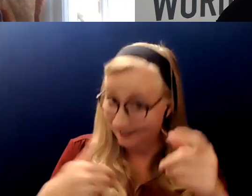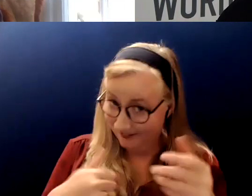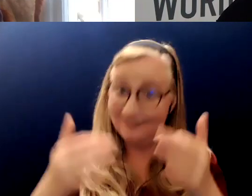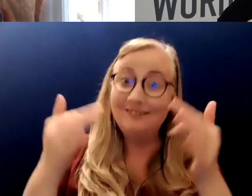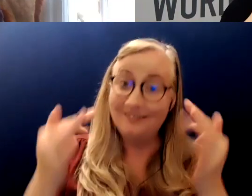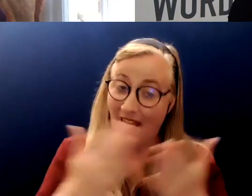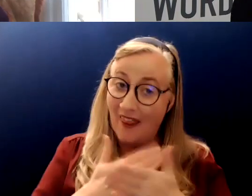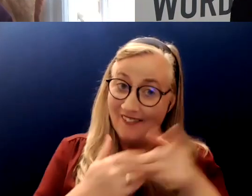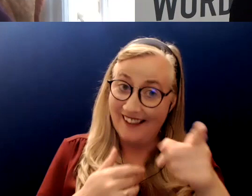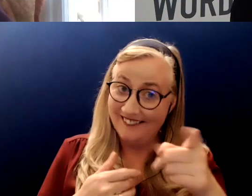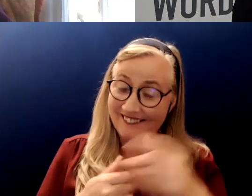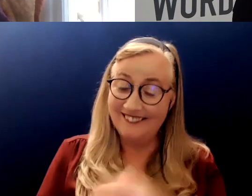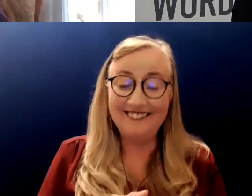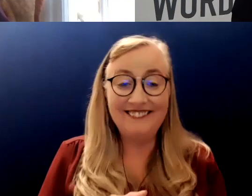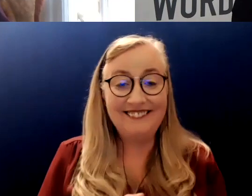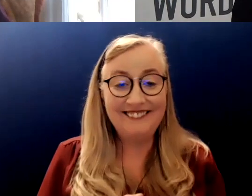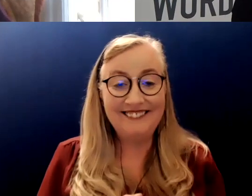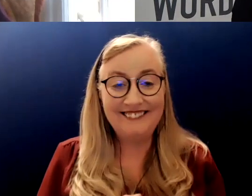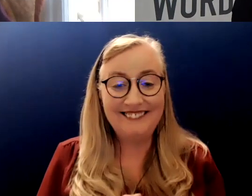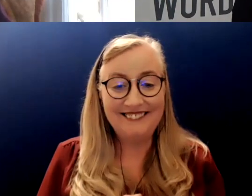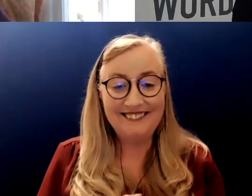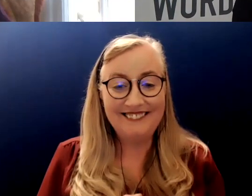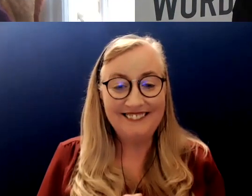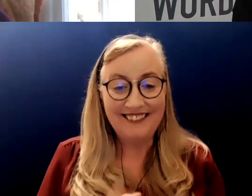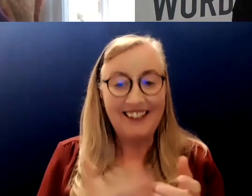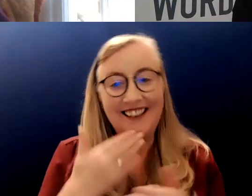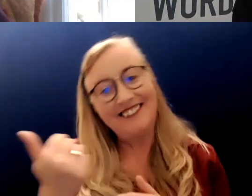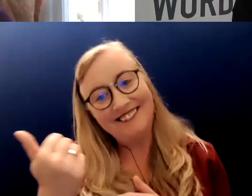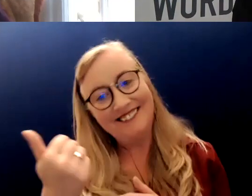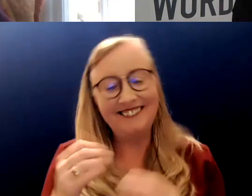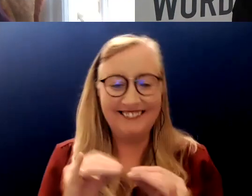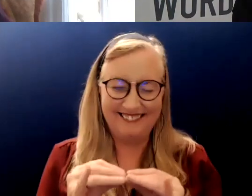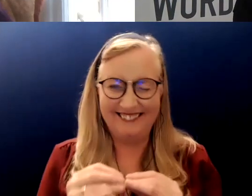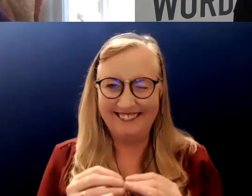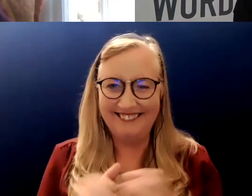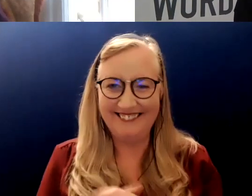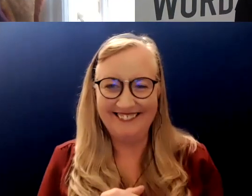that. And Millie, thank you brother, for our interpreter.